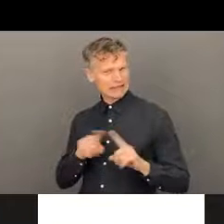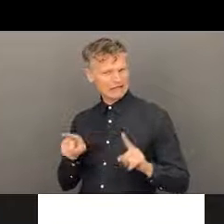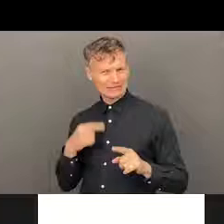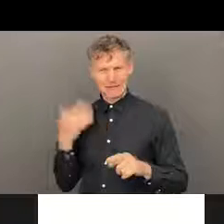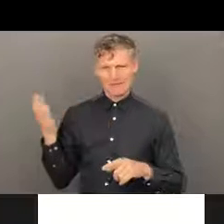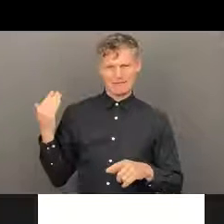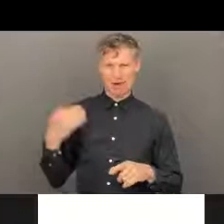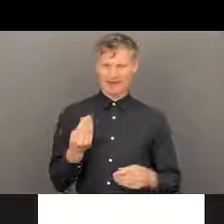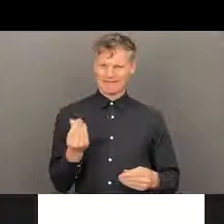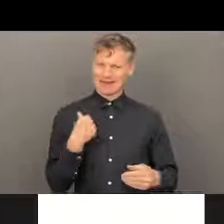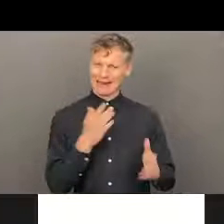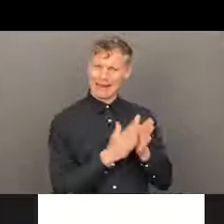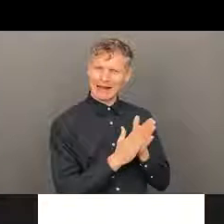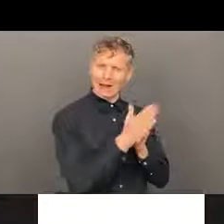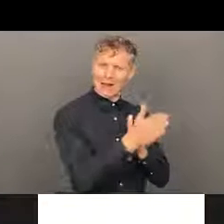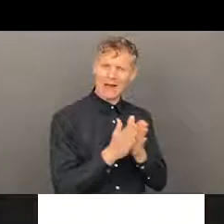face to face.